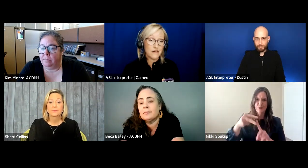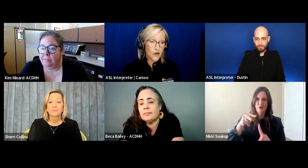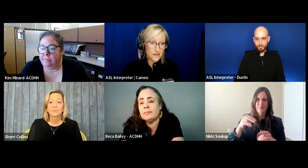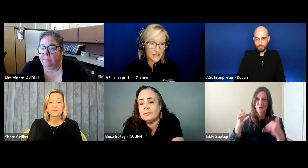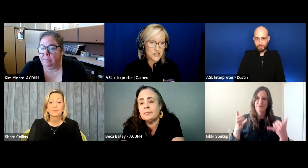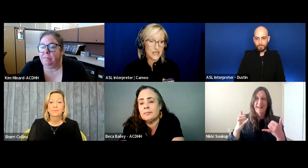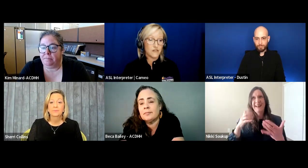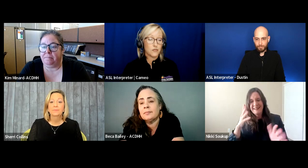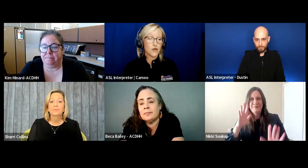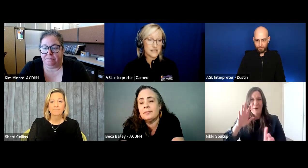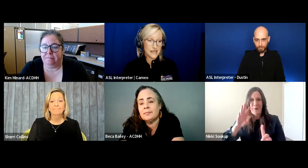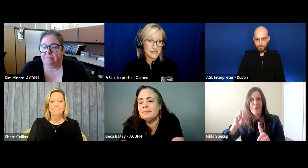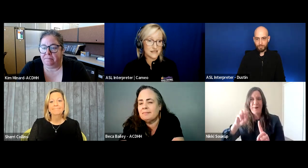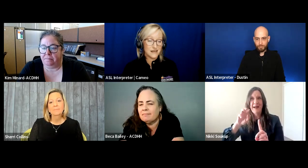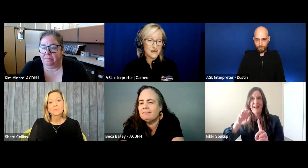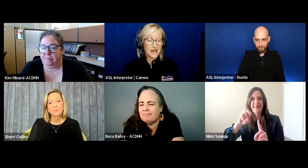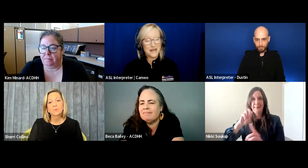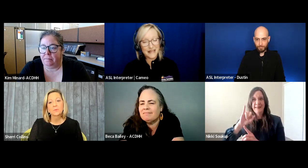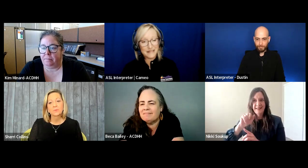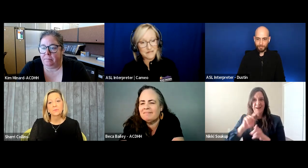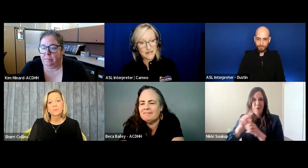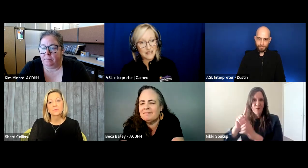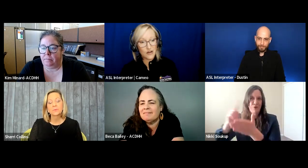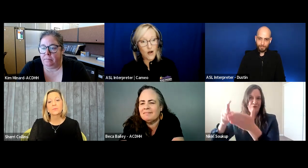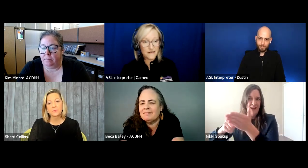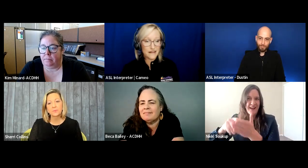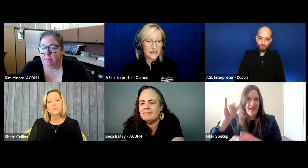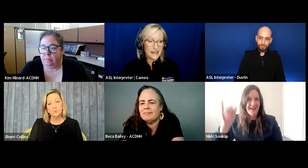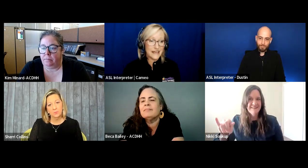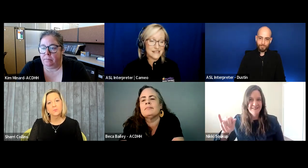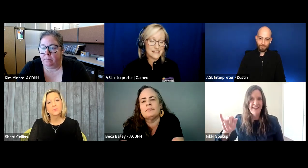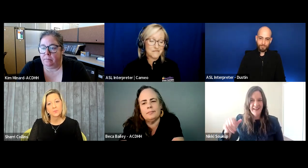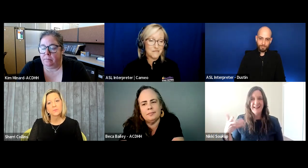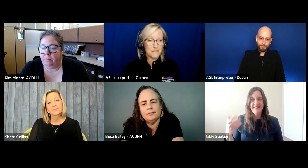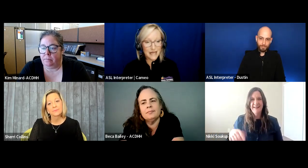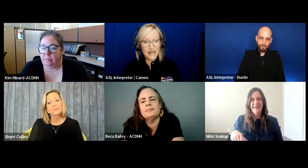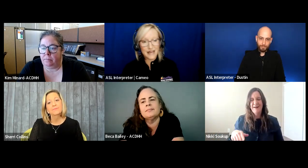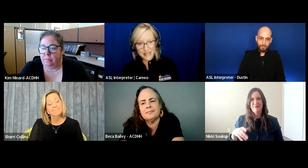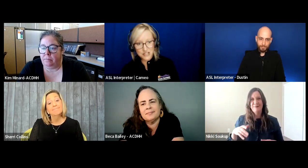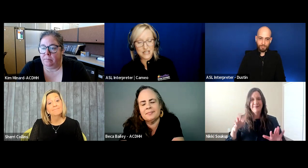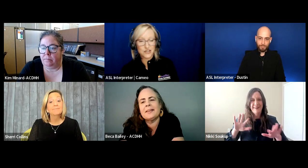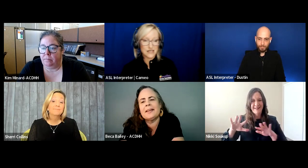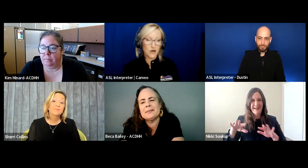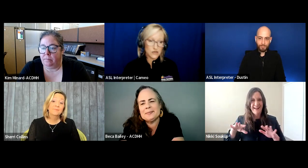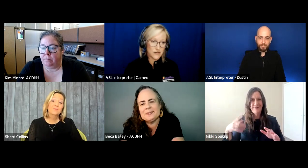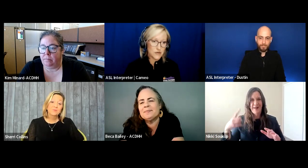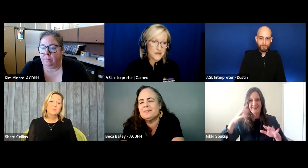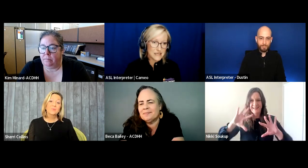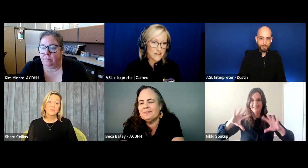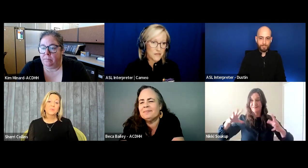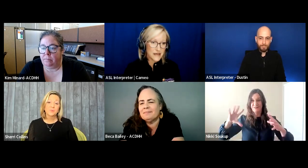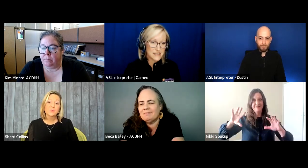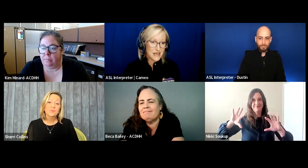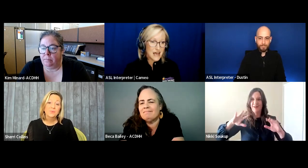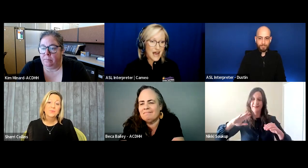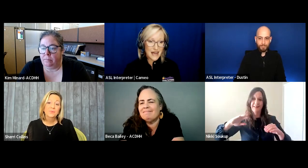we're even involved in the legislative process. I mean, it is media and the legislature. It's a whole different